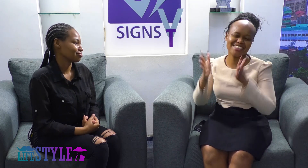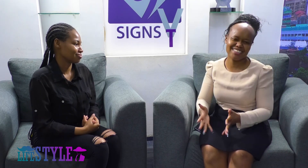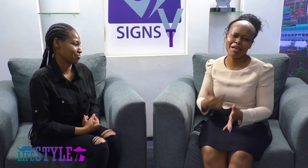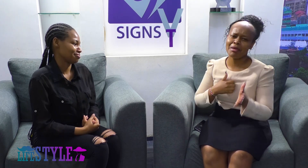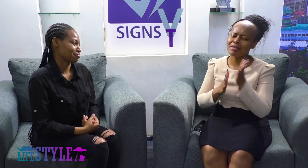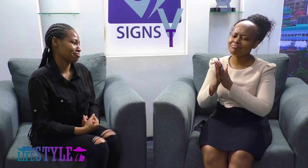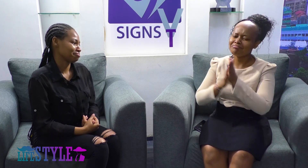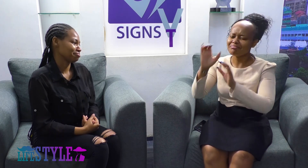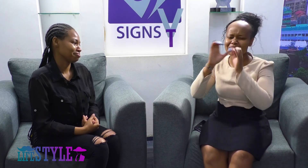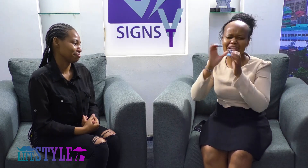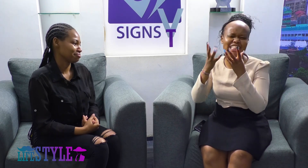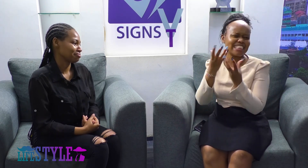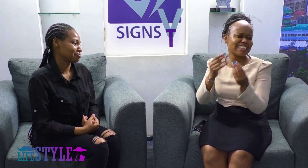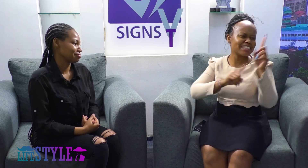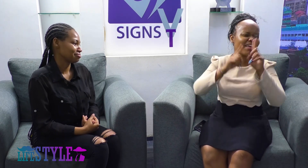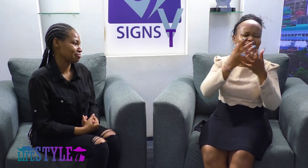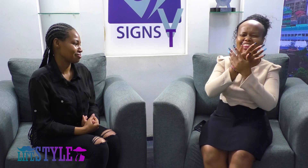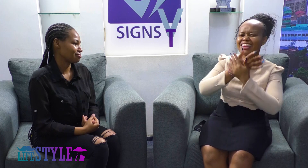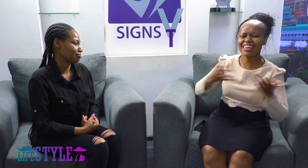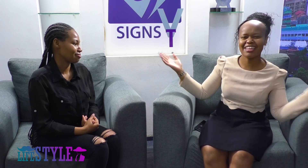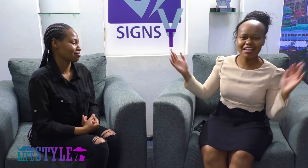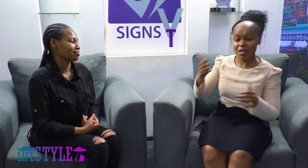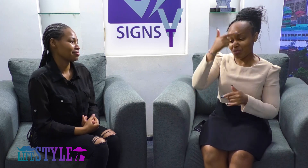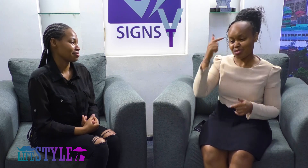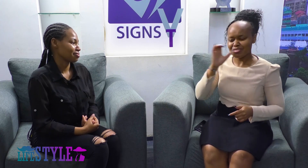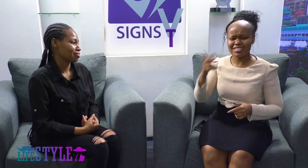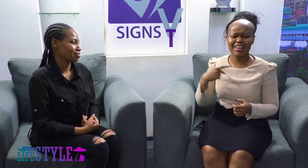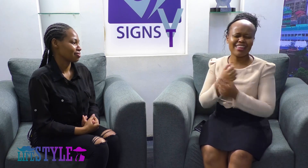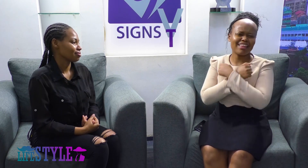There is one cousin of mine who is perfect and good when it comes to signing.